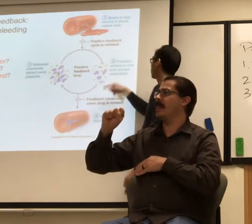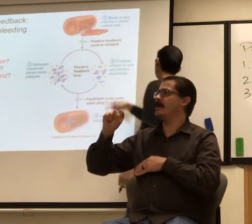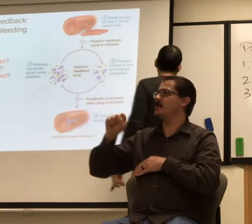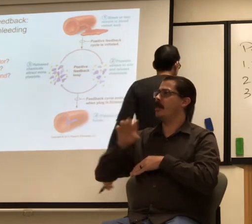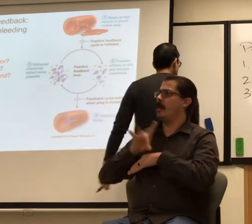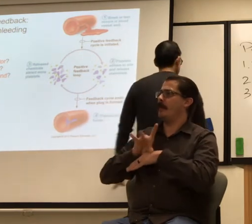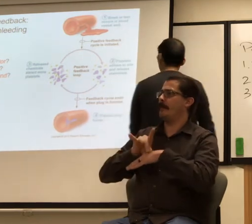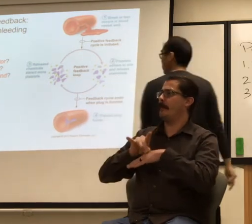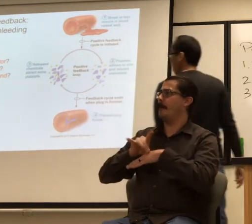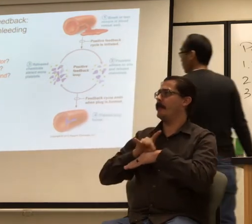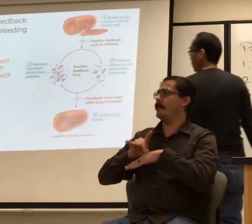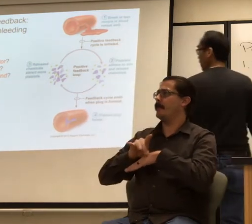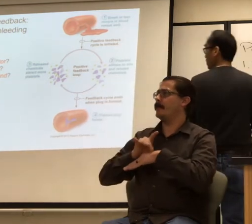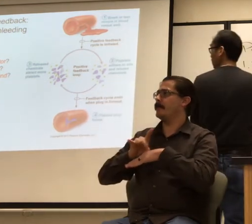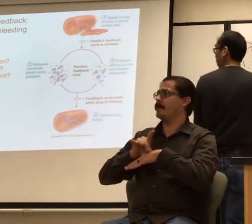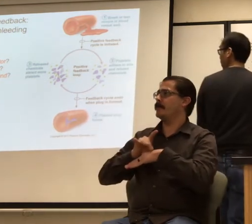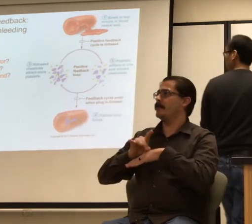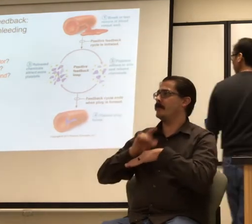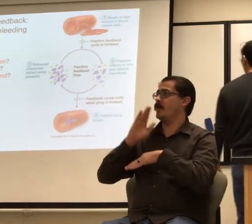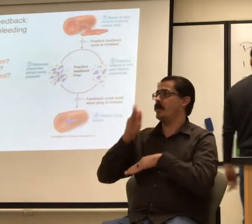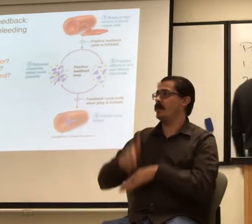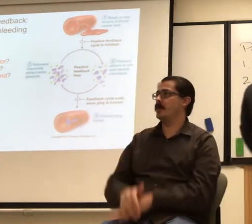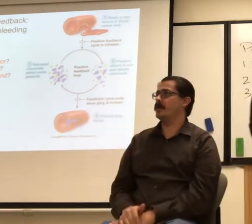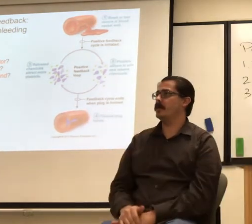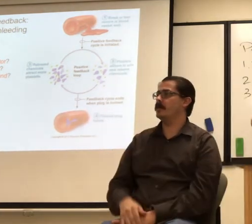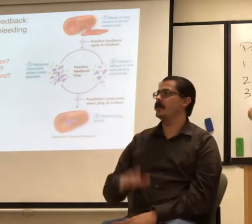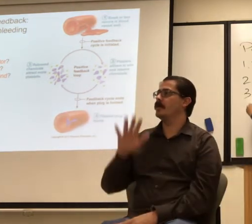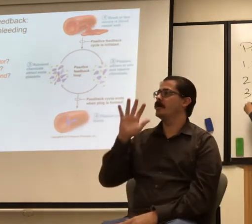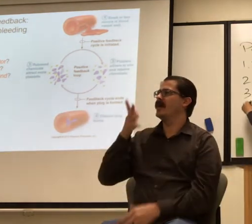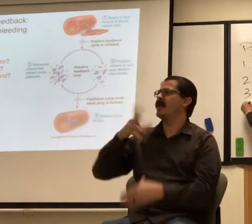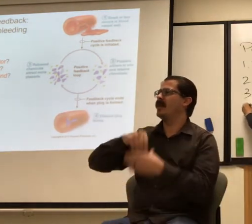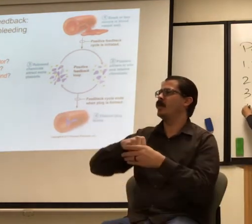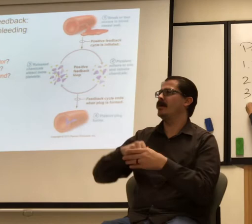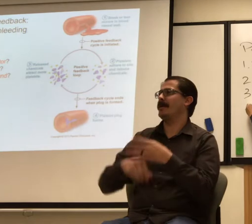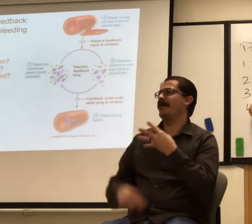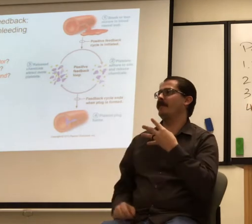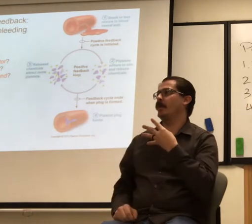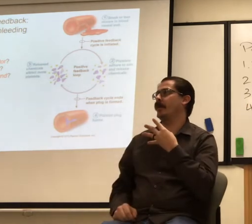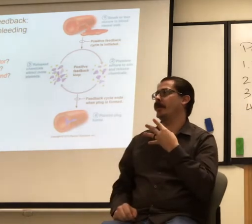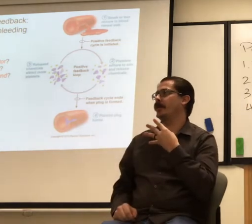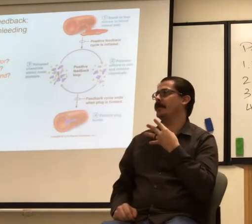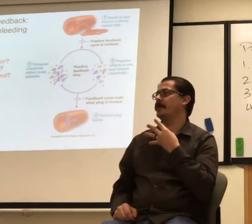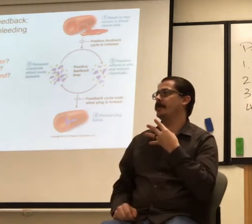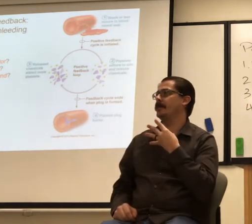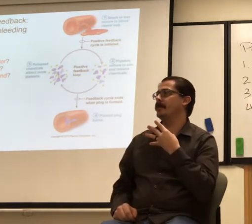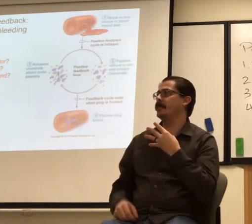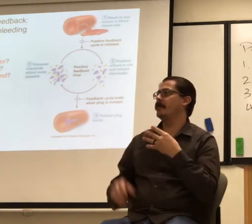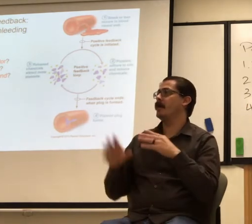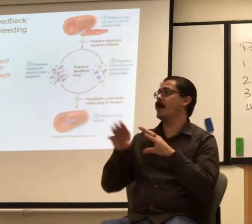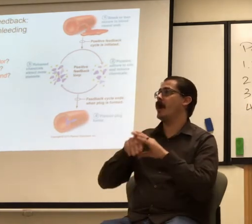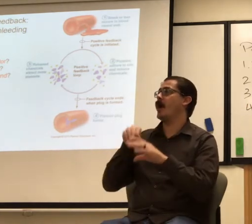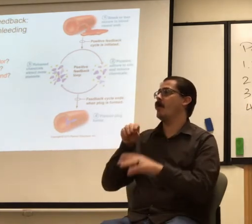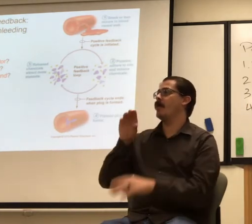Okay? So I'm going to put that as part of number four. The output command.